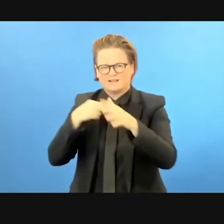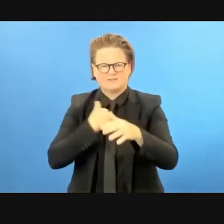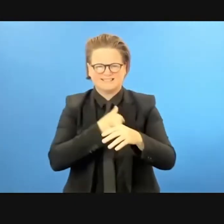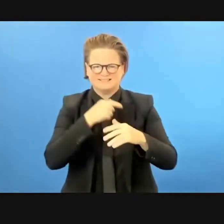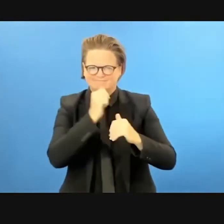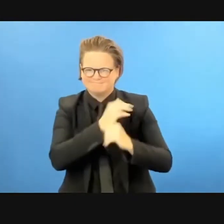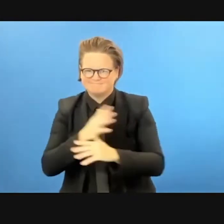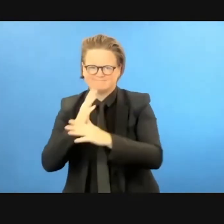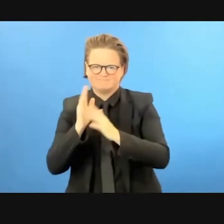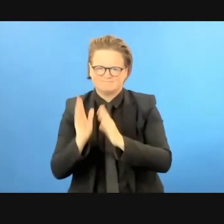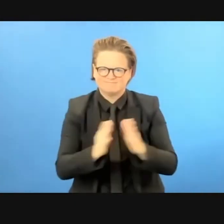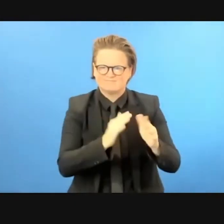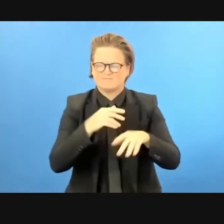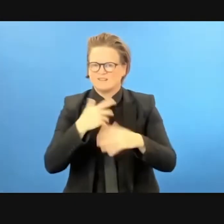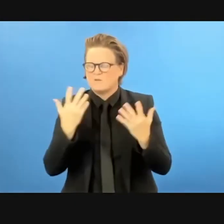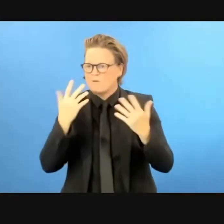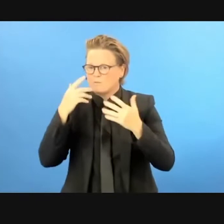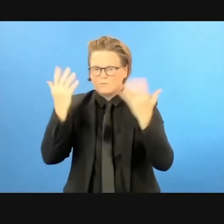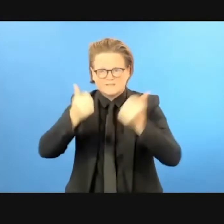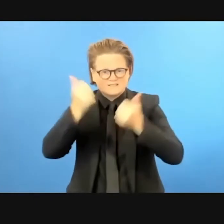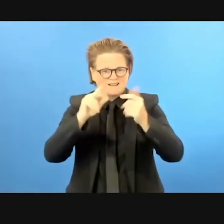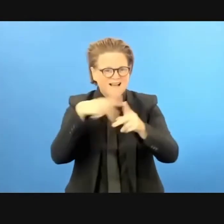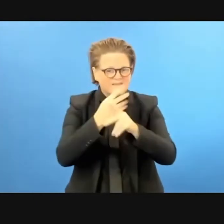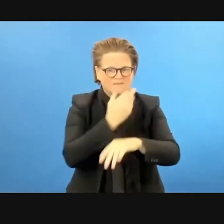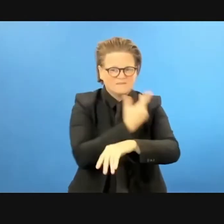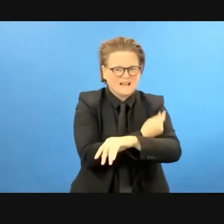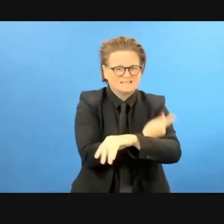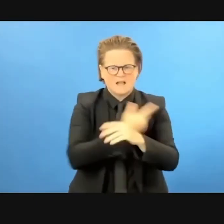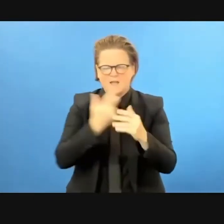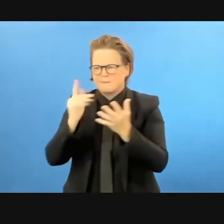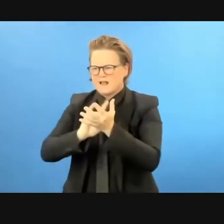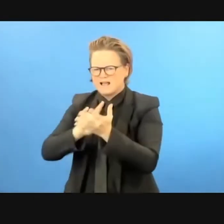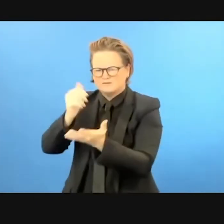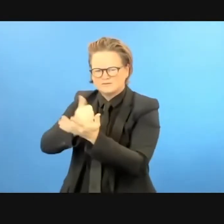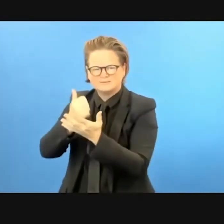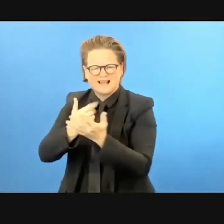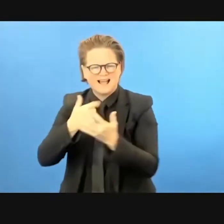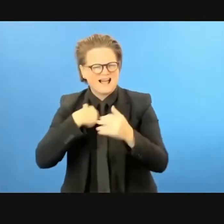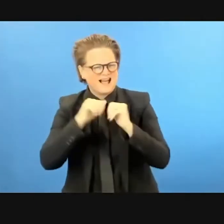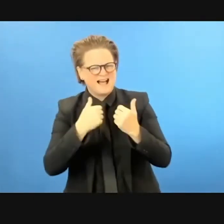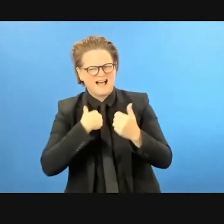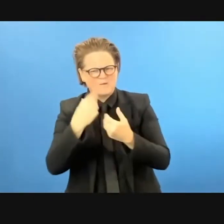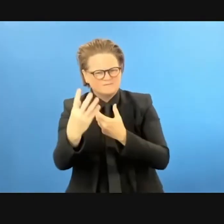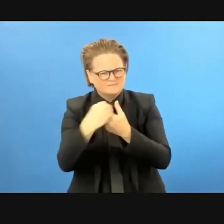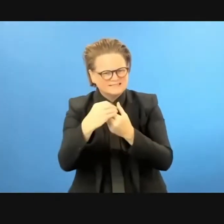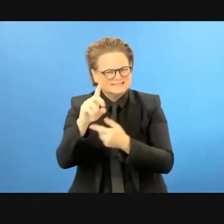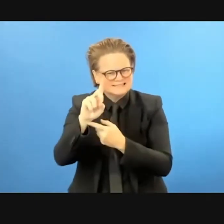gets incorporated when you have a new virus or a new disease that comes into a community.